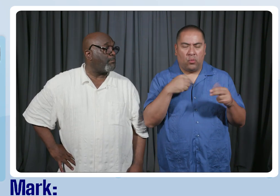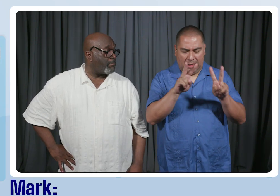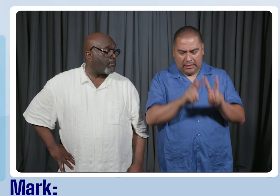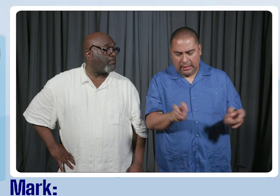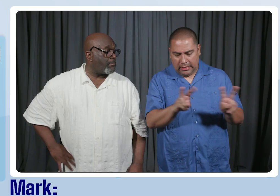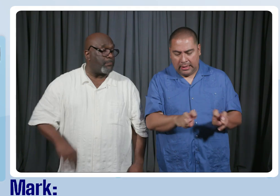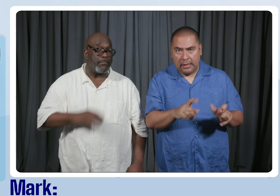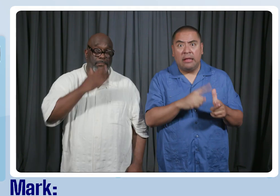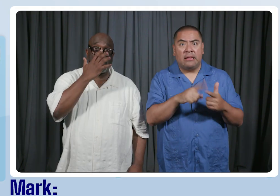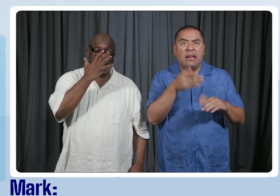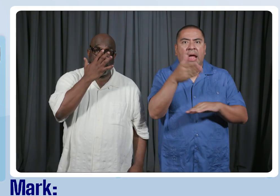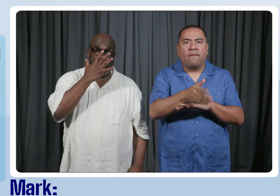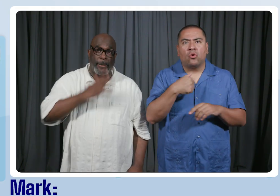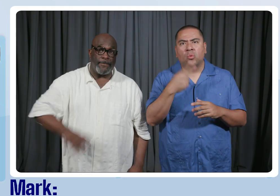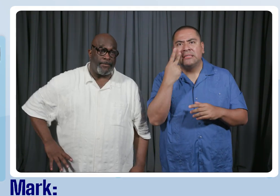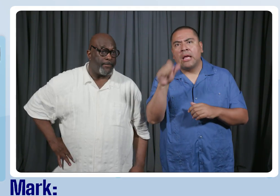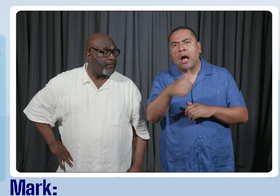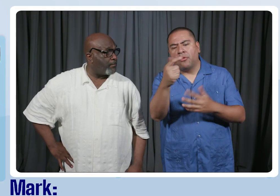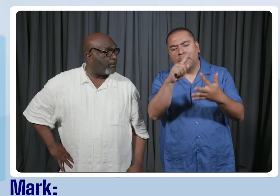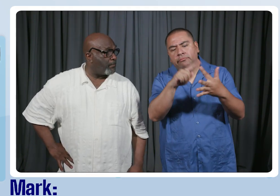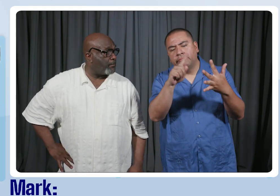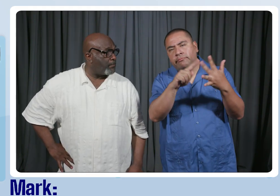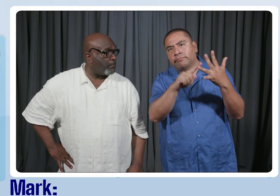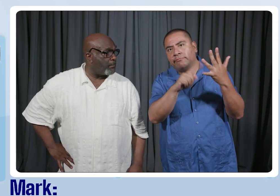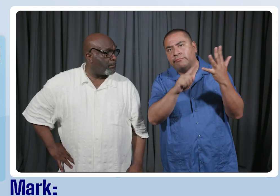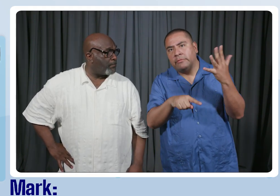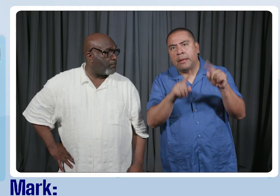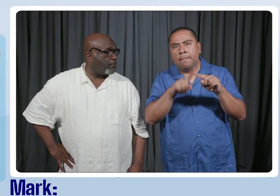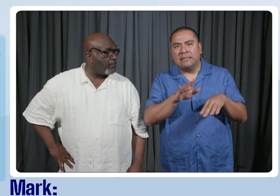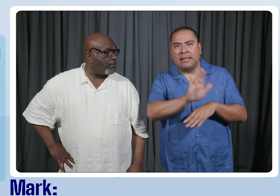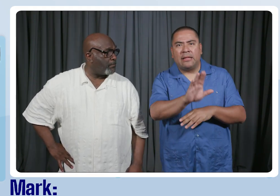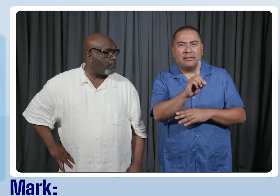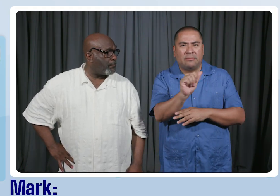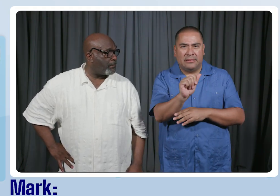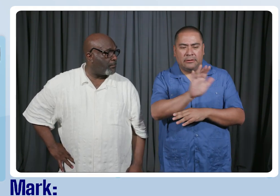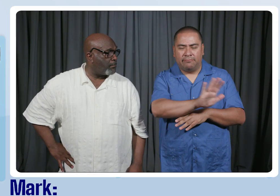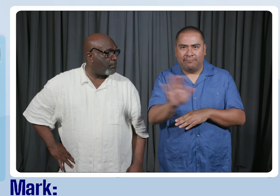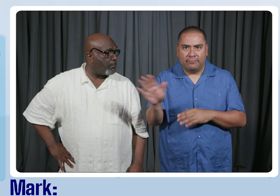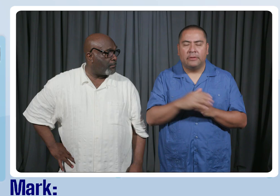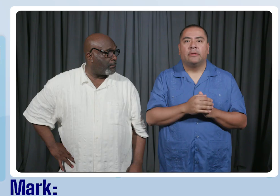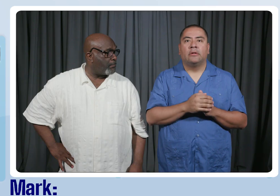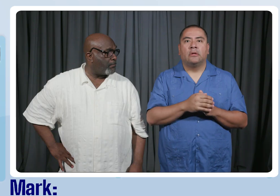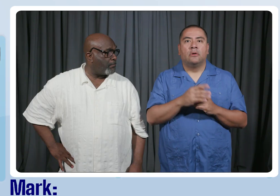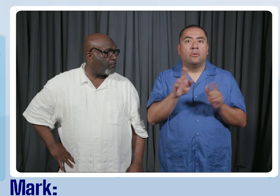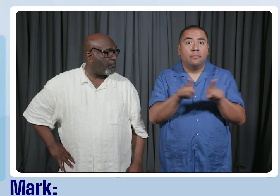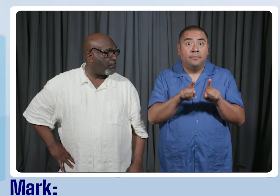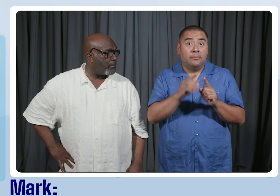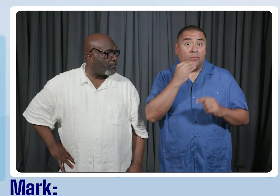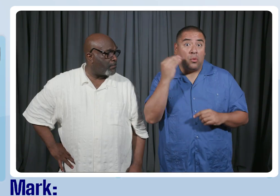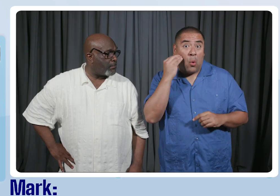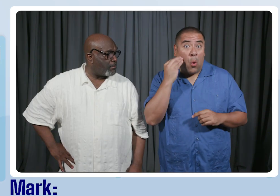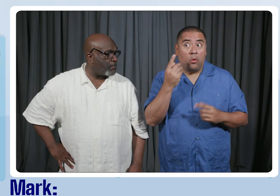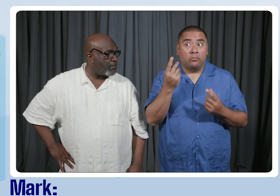course, we can look at many different areas in the home based specifically on the individual's disability, the characteristics of the